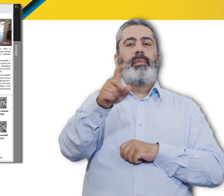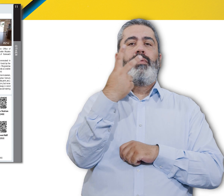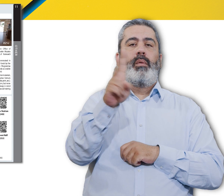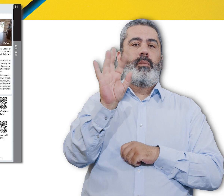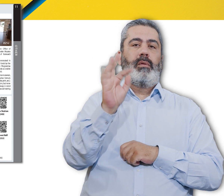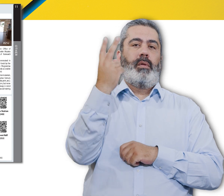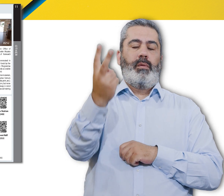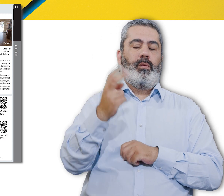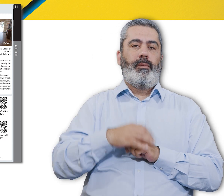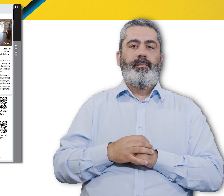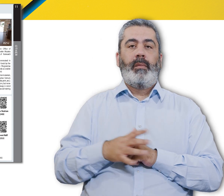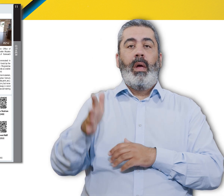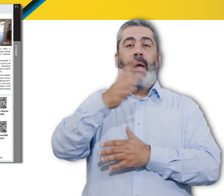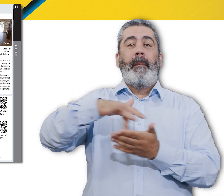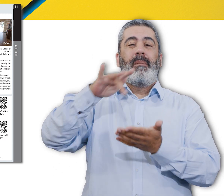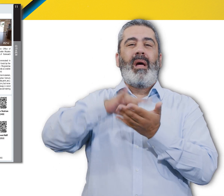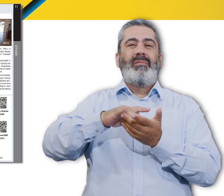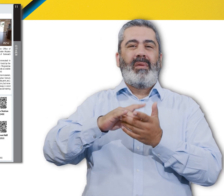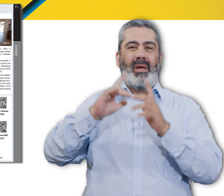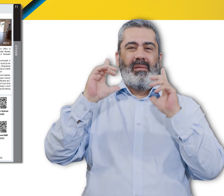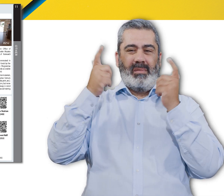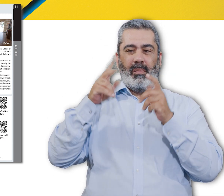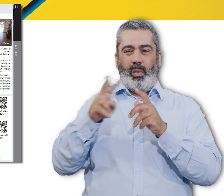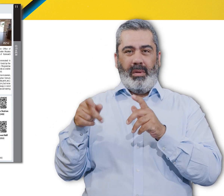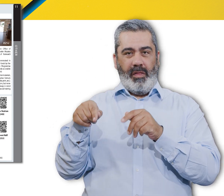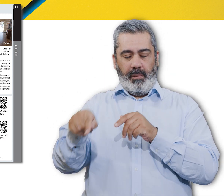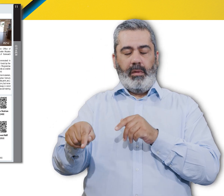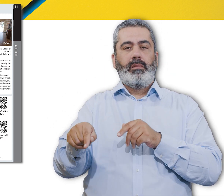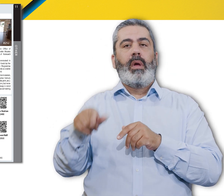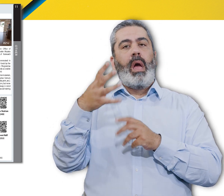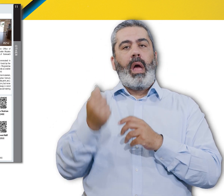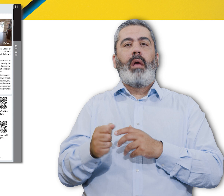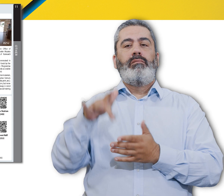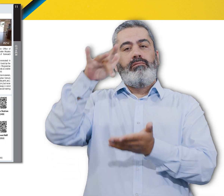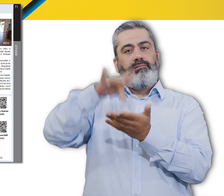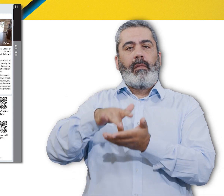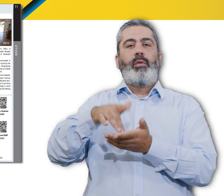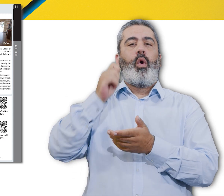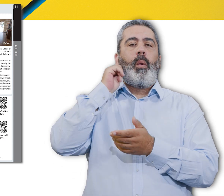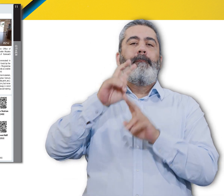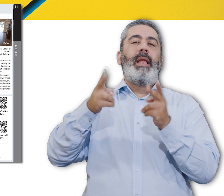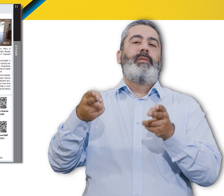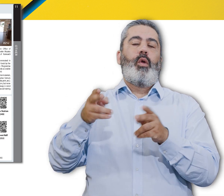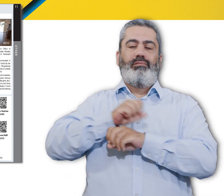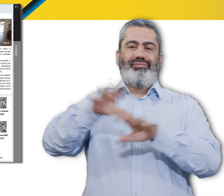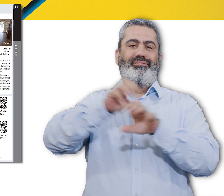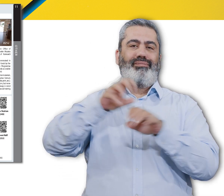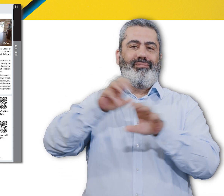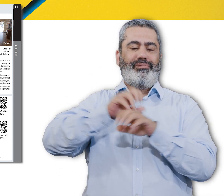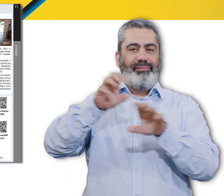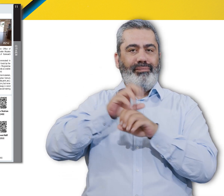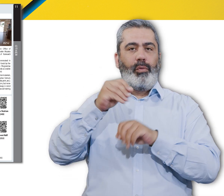end of Boulevard Republika. It has been recently renovated in the framework of the For All project with funds by